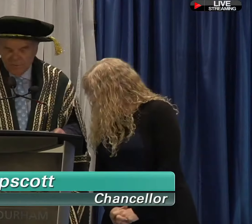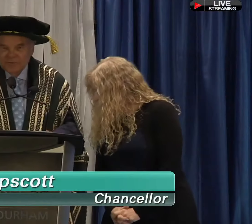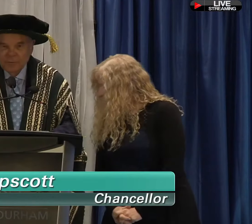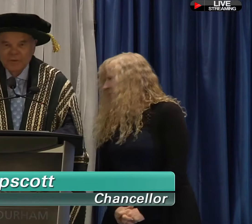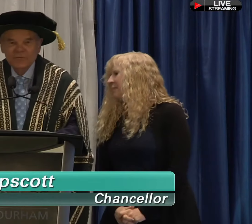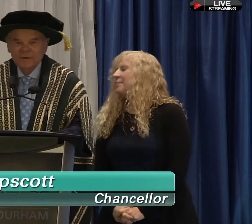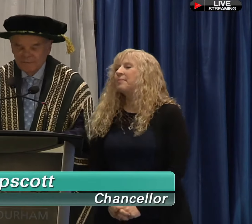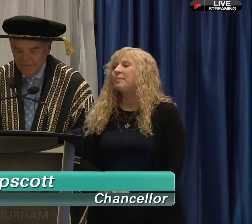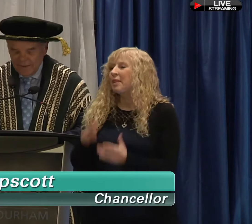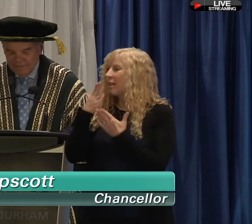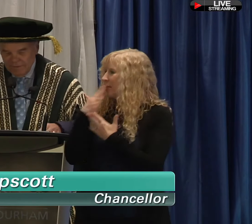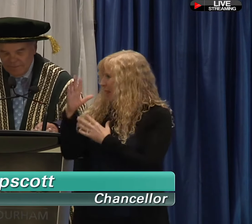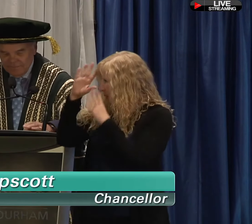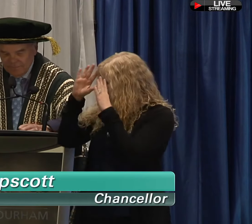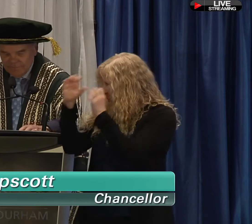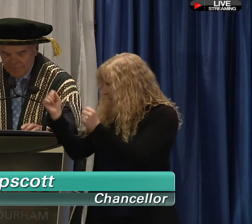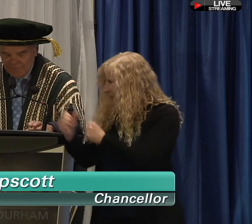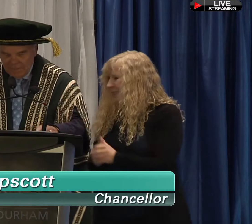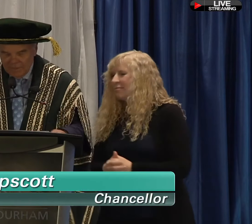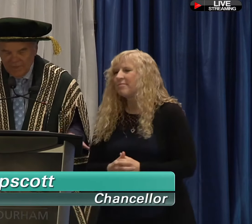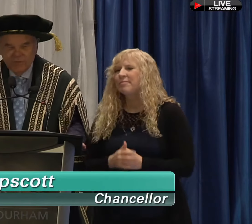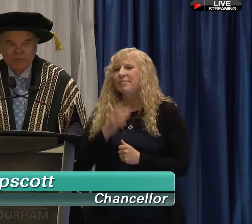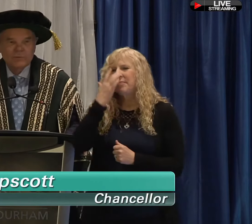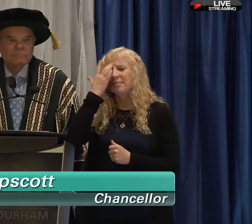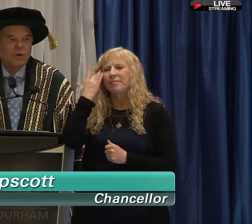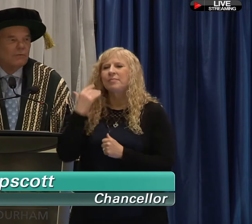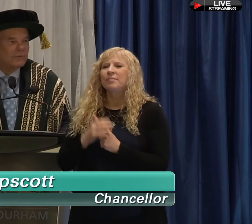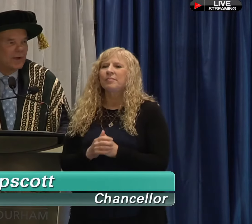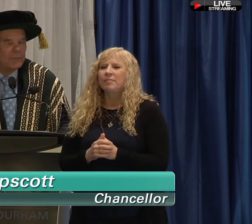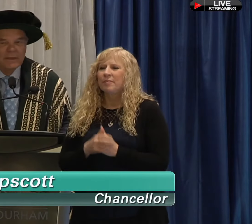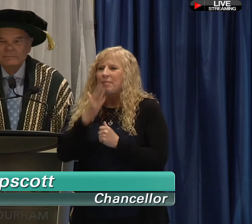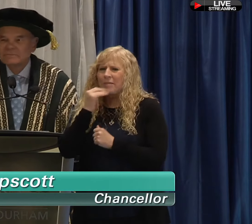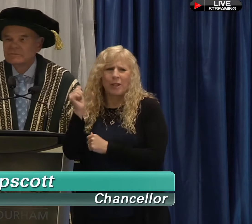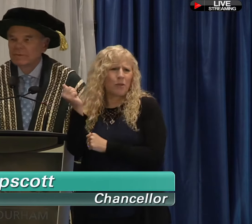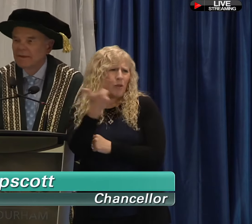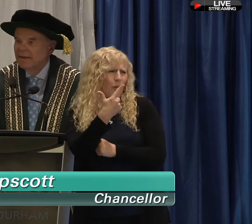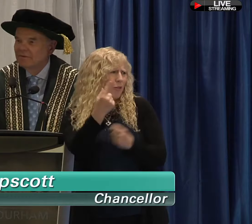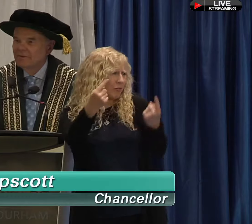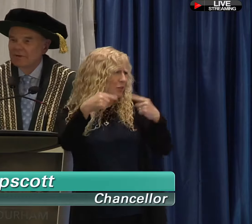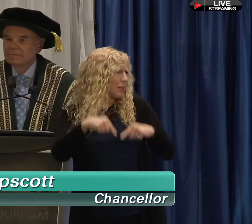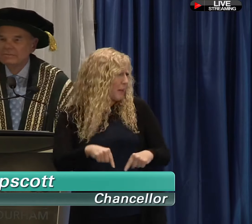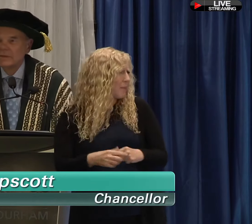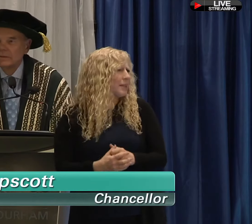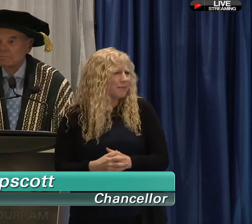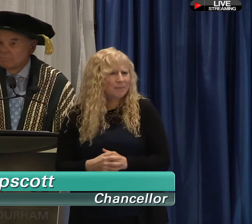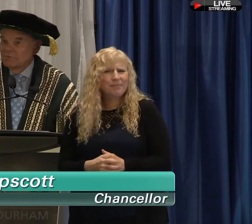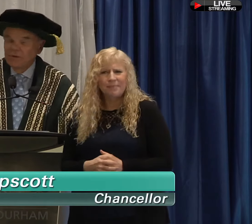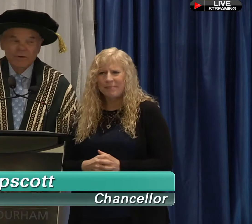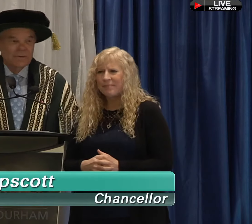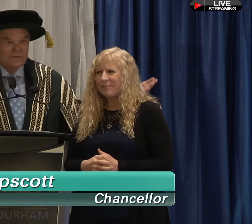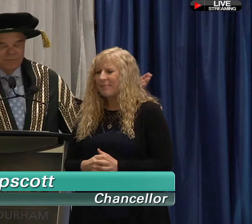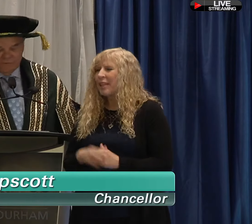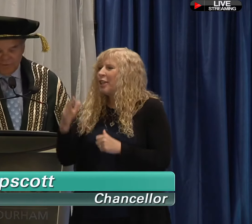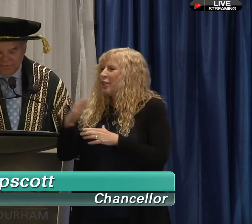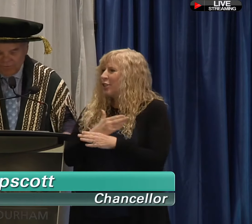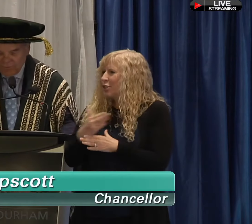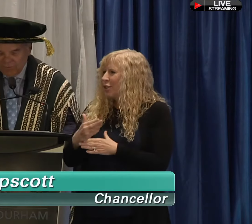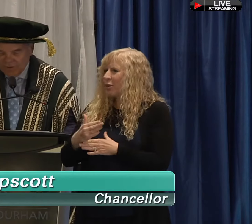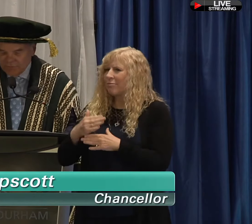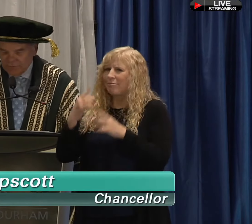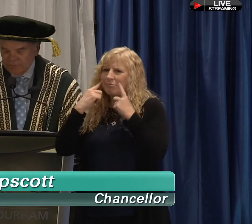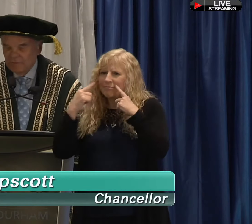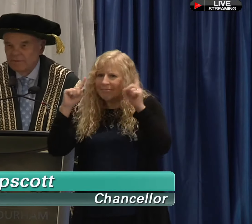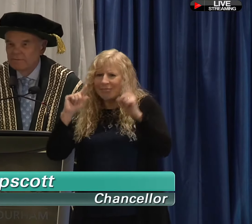Well, thank you, Mr. President, and thank you all for coming and sharing in the success